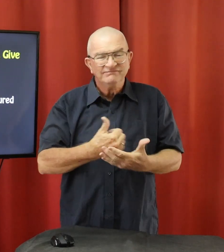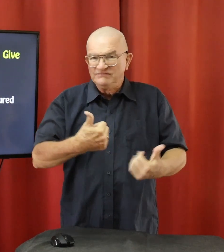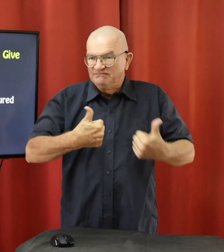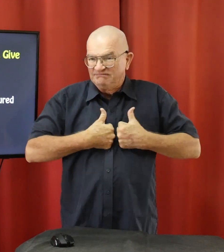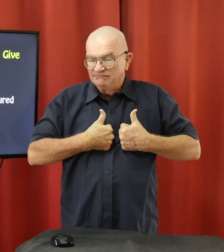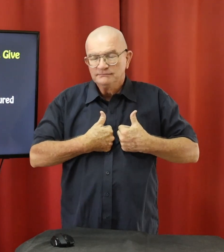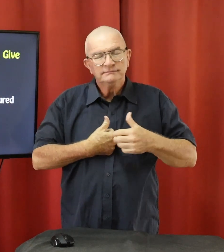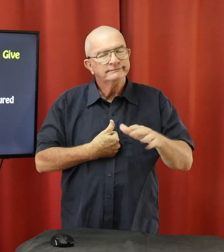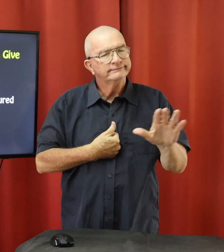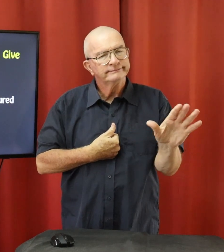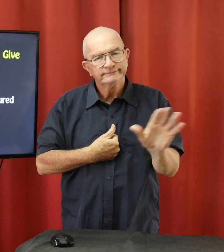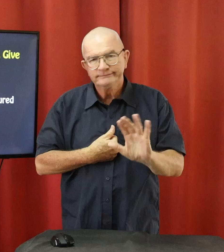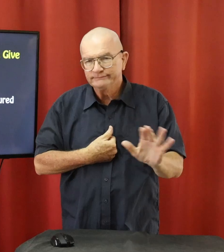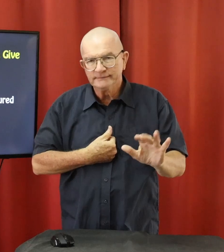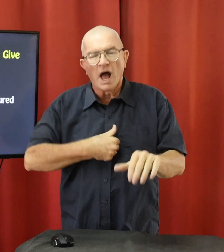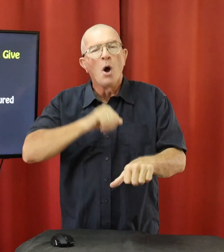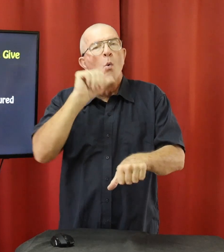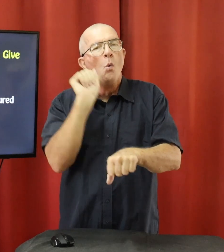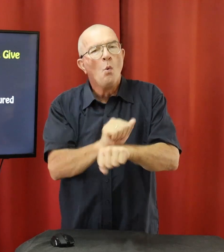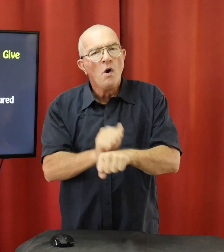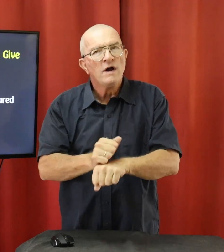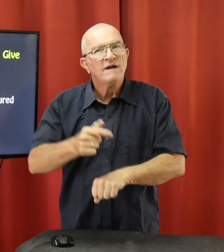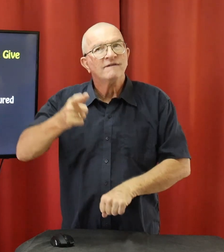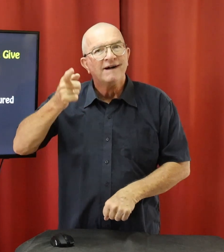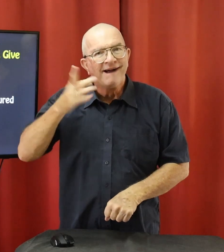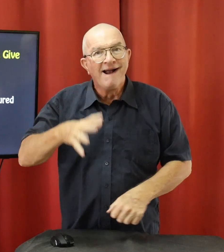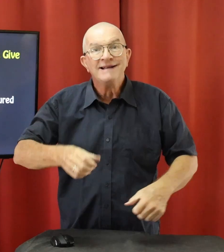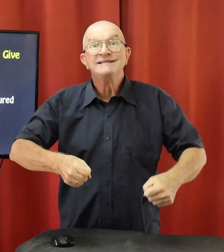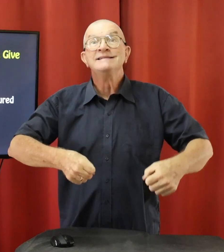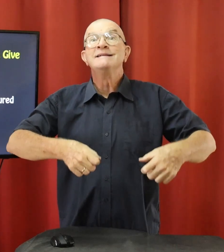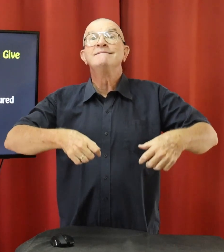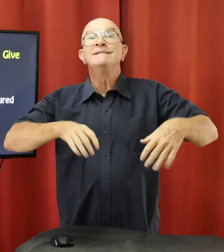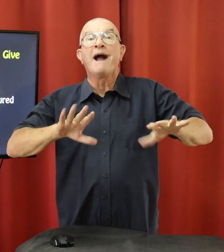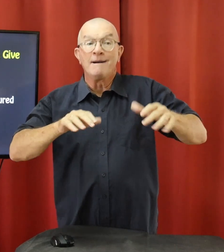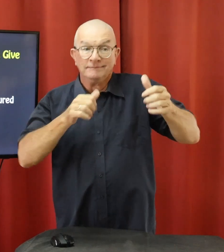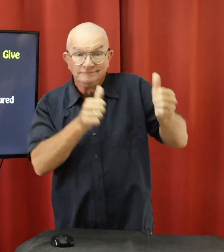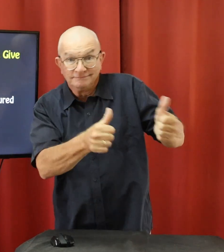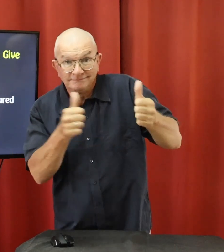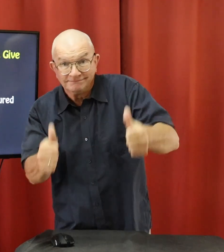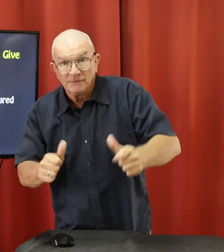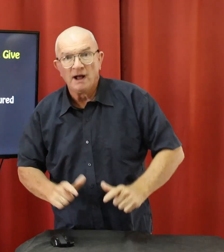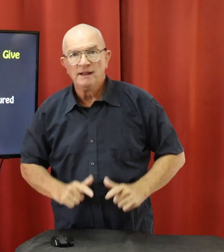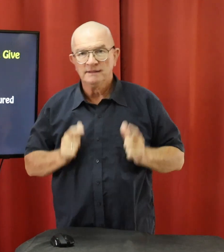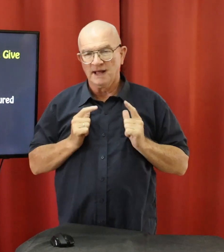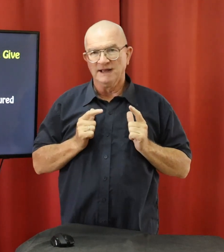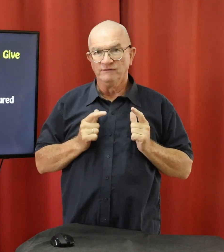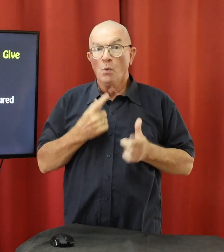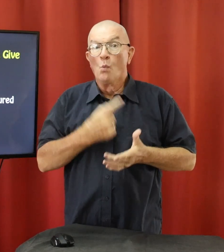They're not working for selfish gain. They're working for God, giving up what they want.